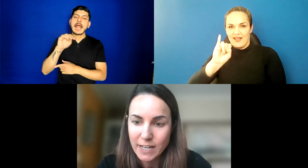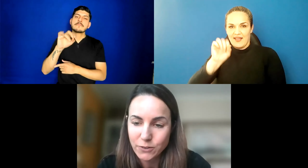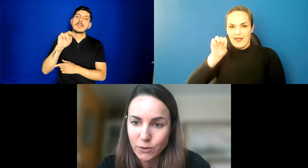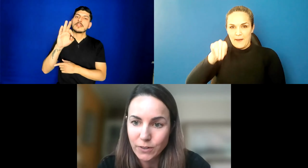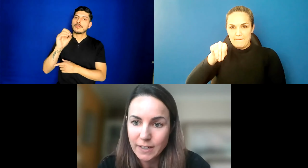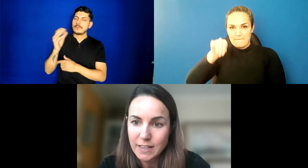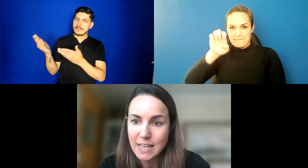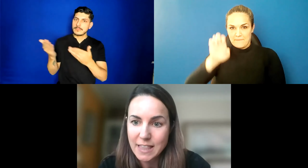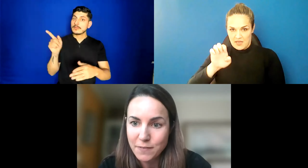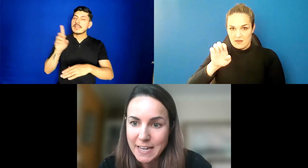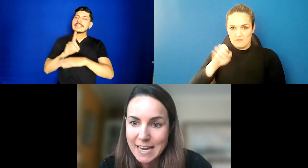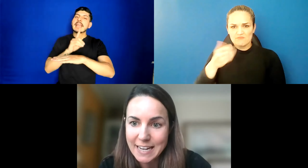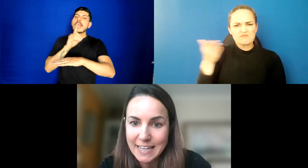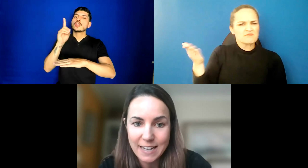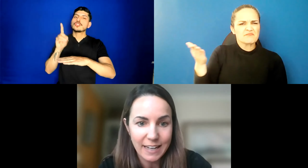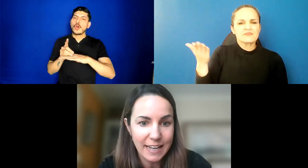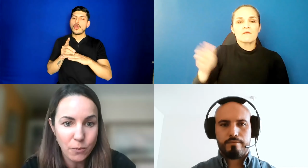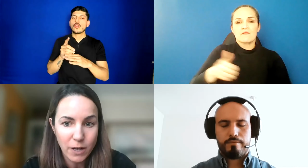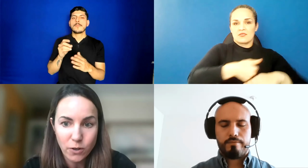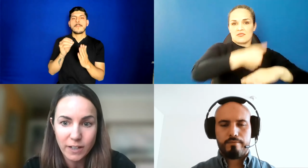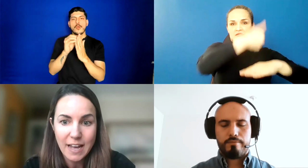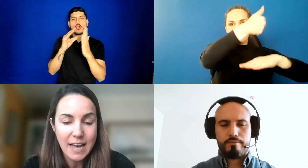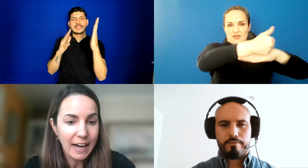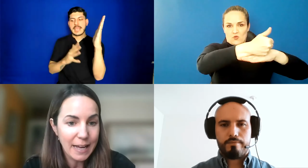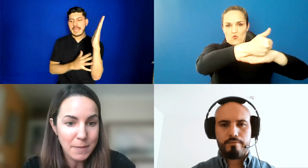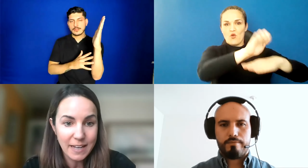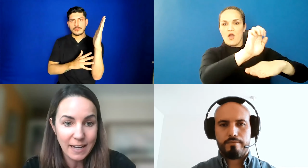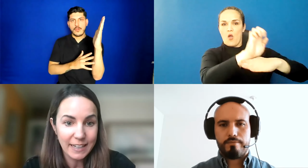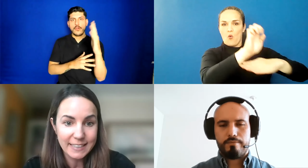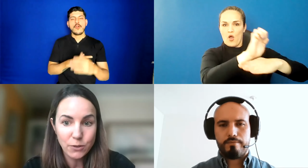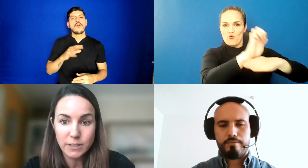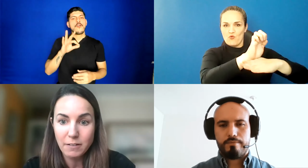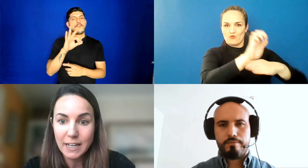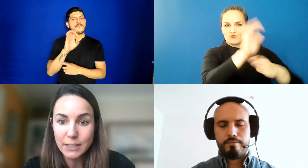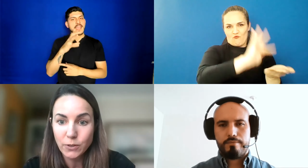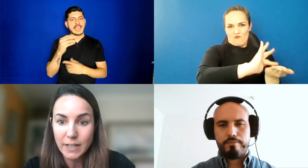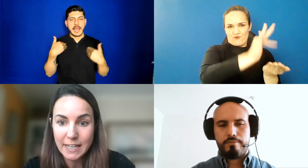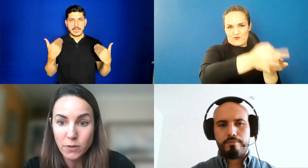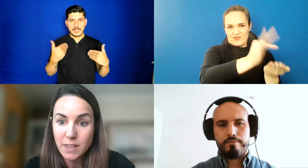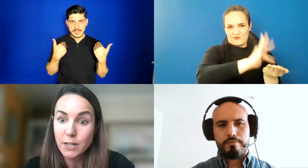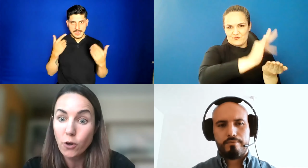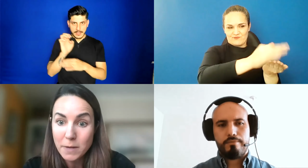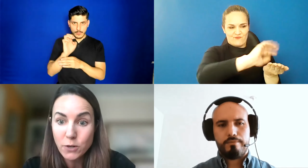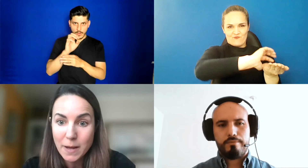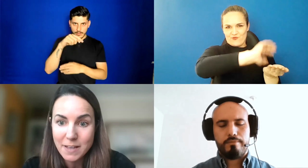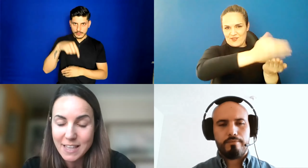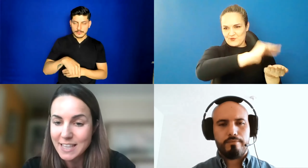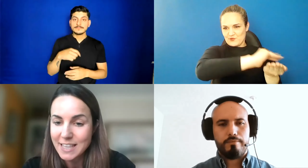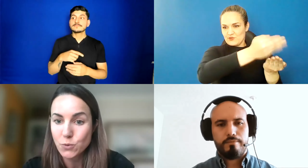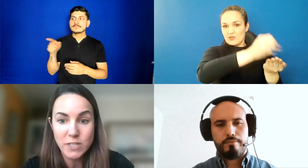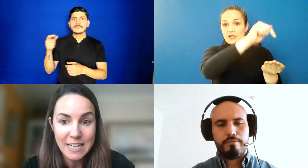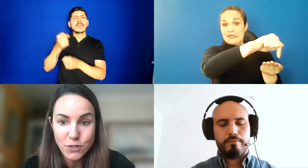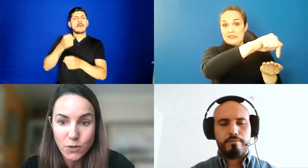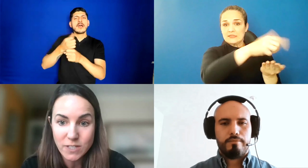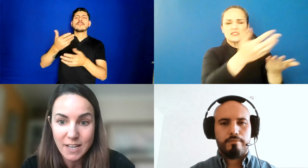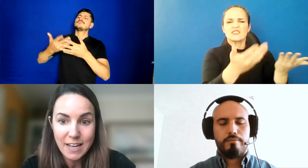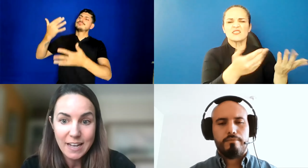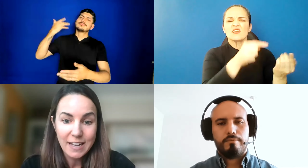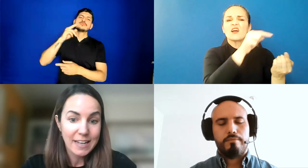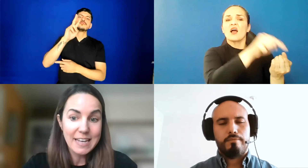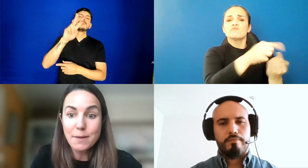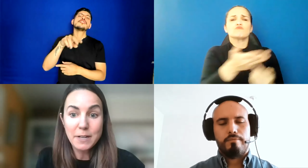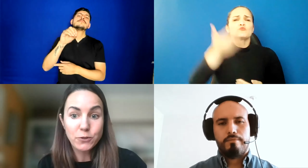invite Jaime, the director of the project from Fe and Alegría in Ecuador. Jaime has been working on this